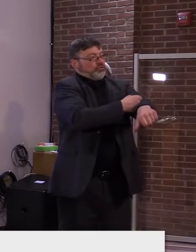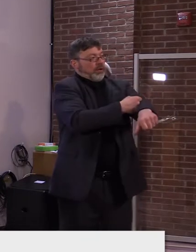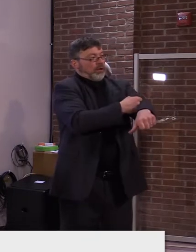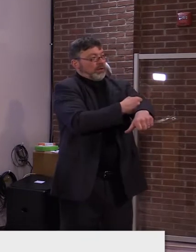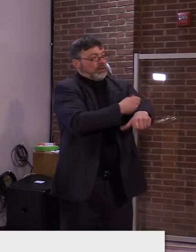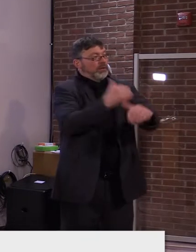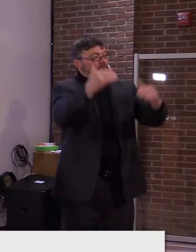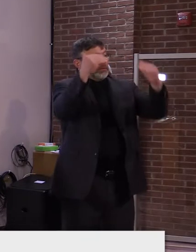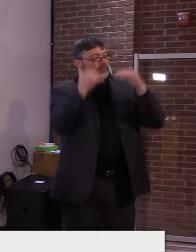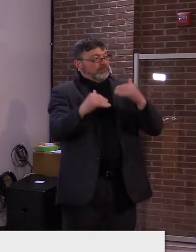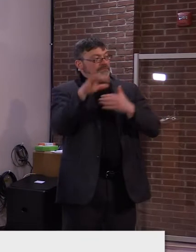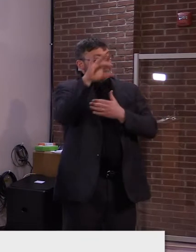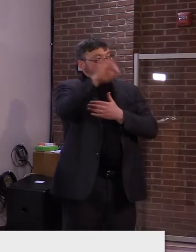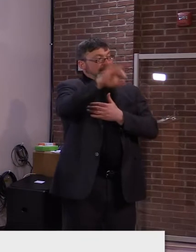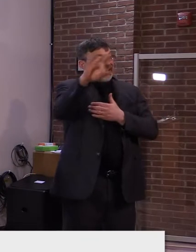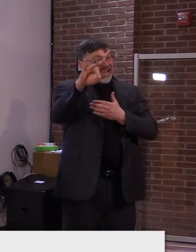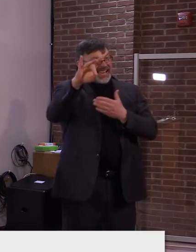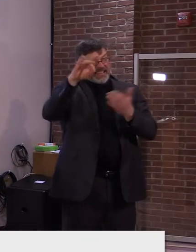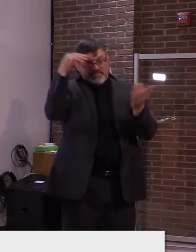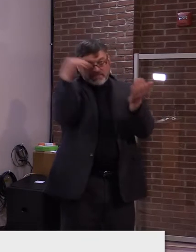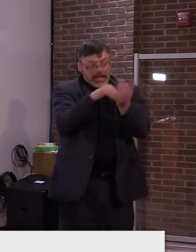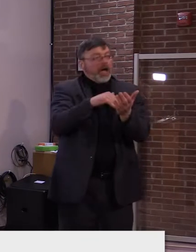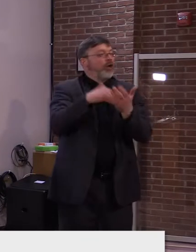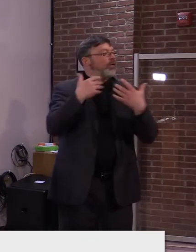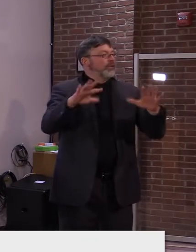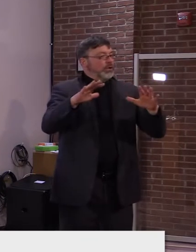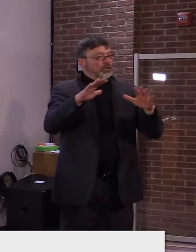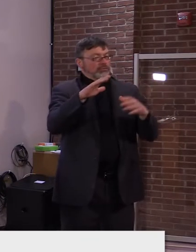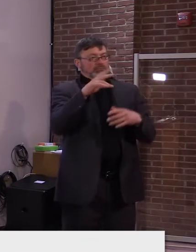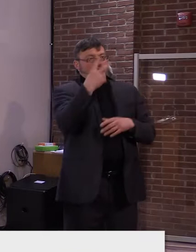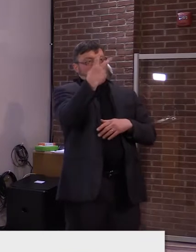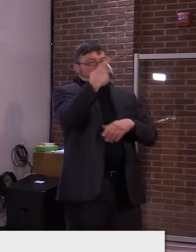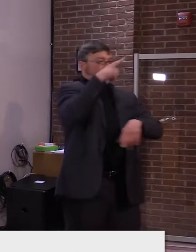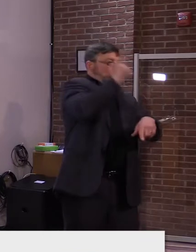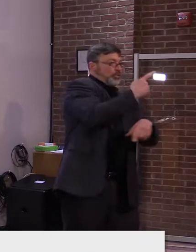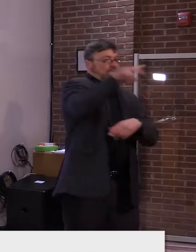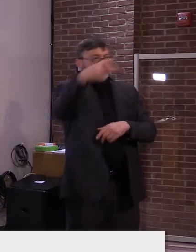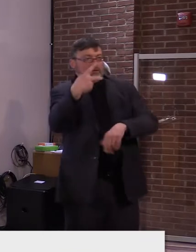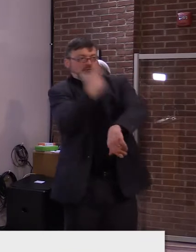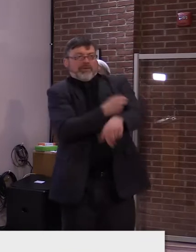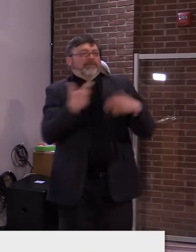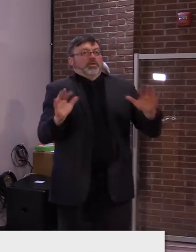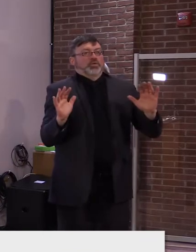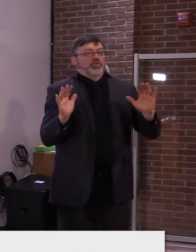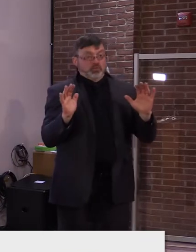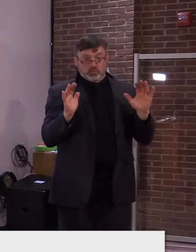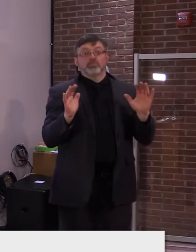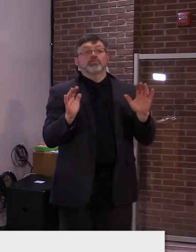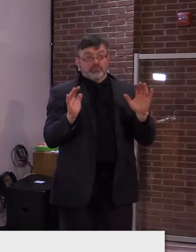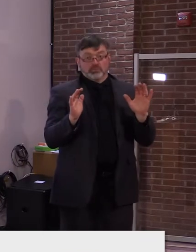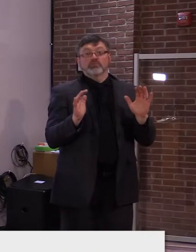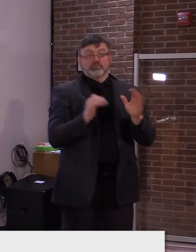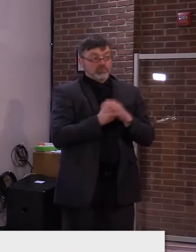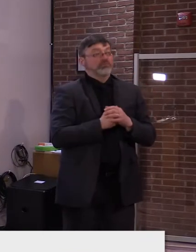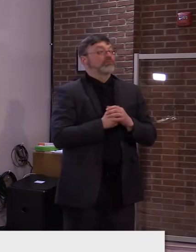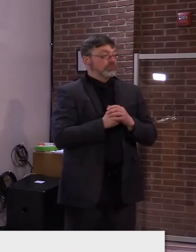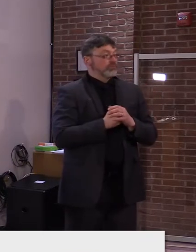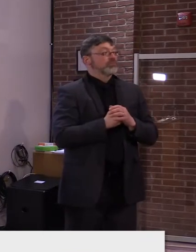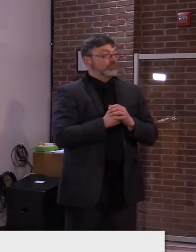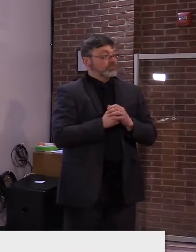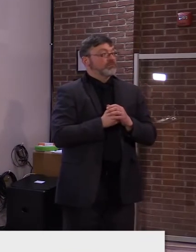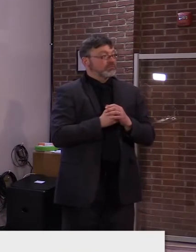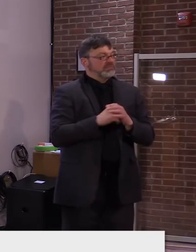88,800 have received their first and last dose of vaccine. Again, some of the statistics that the